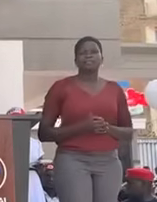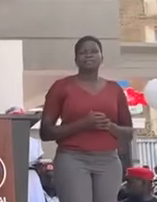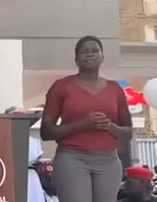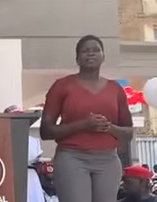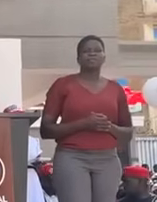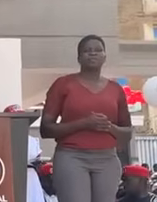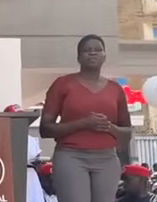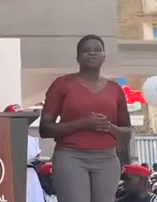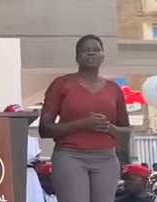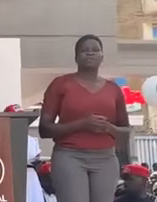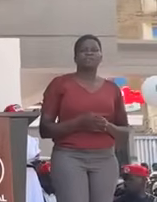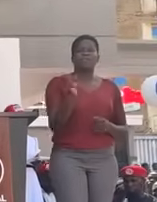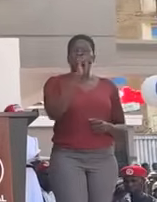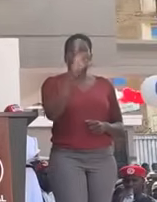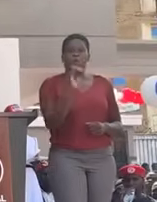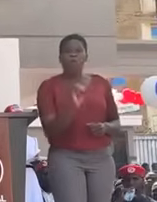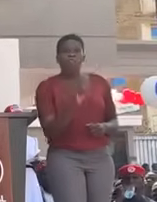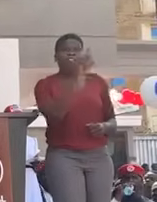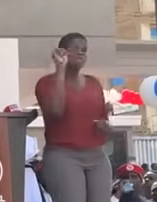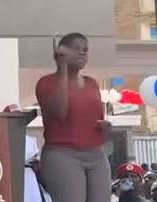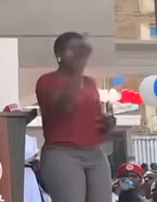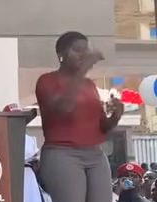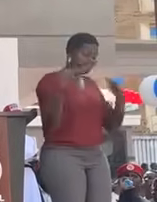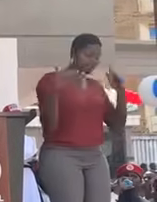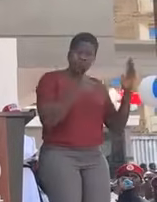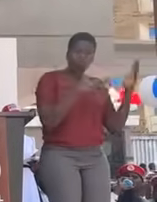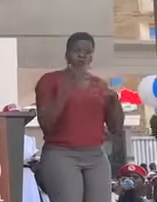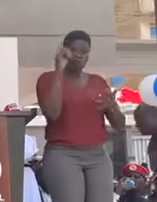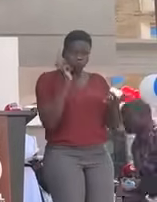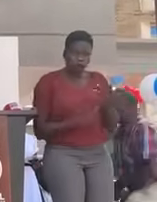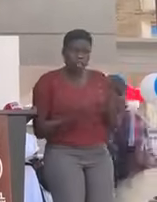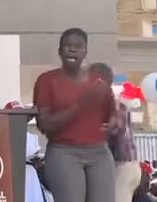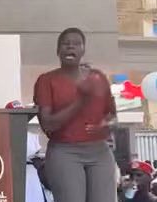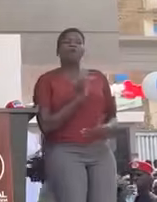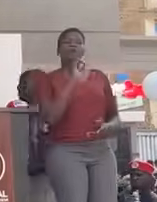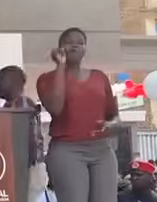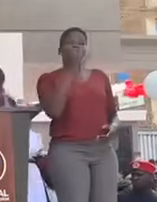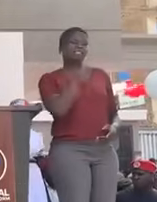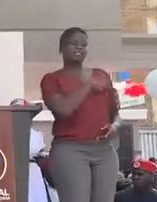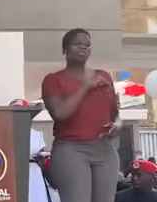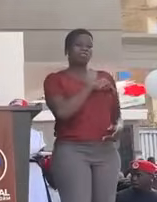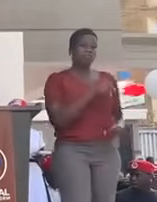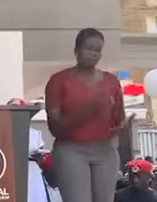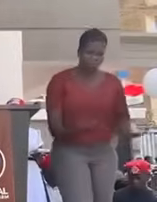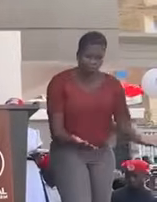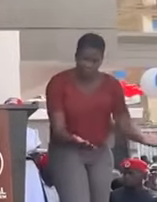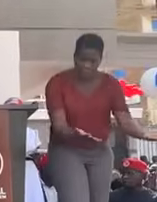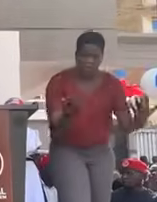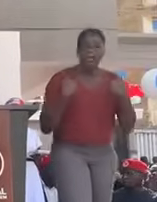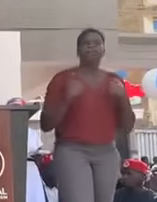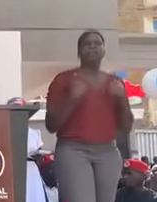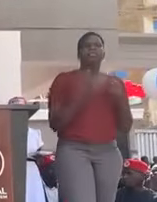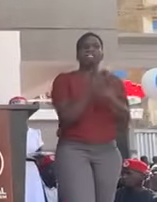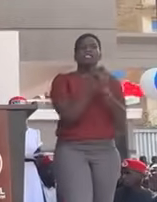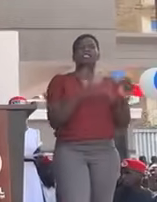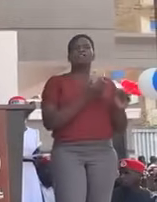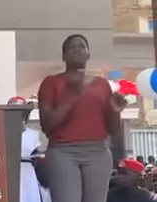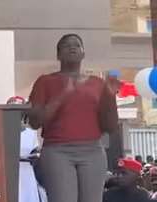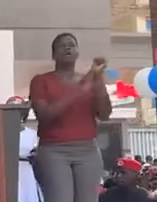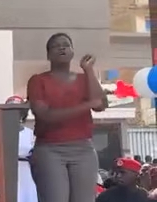so olutalo olusooka mishoni yaffe yakuddamu kufuna ki